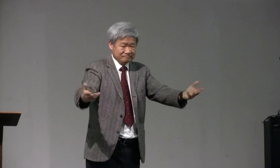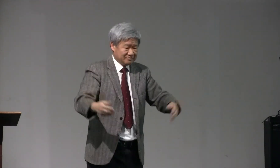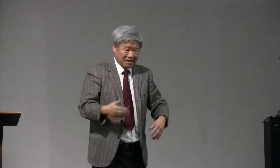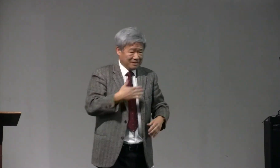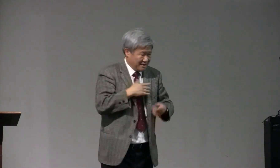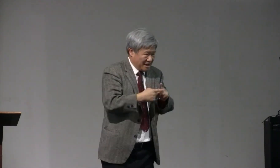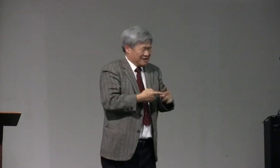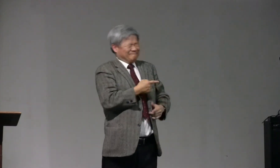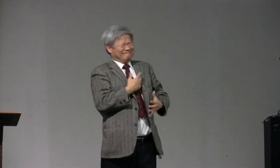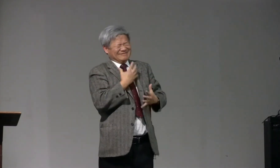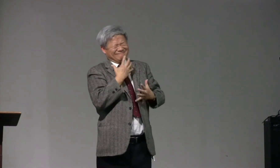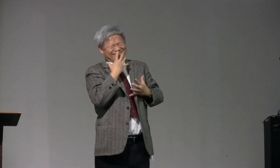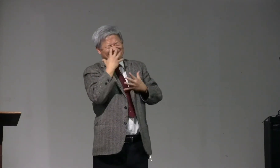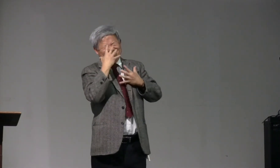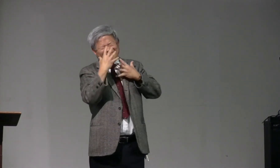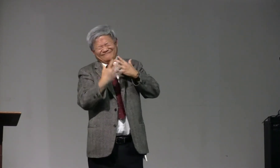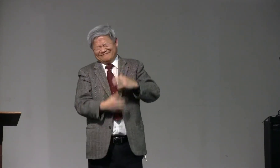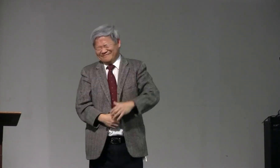No beginning and no end.